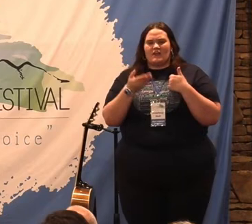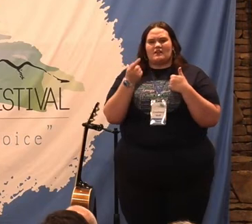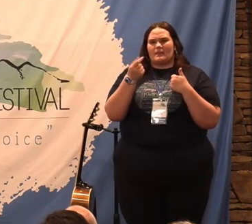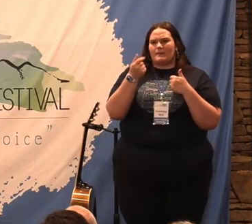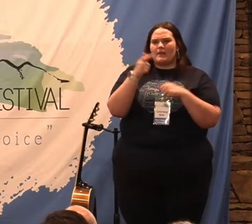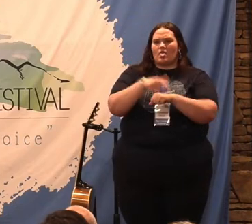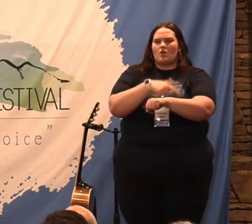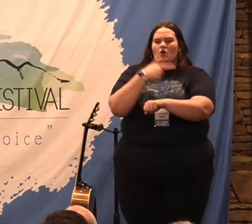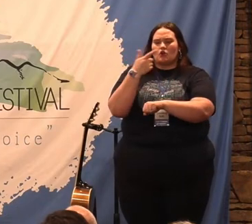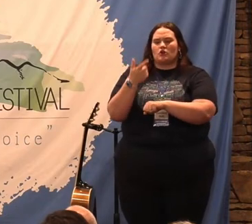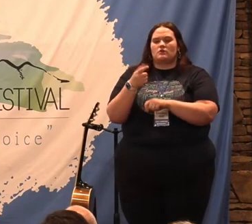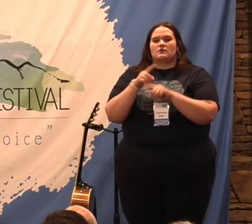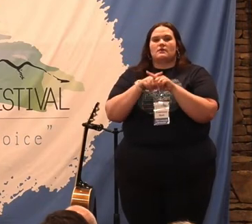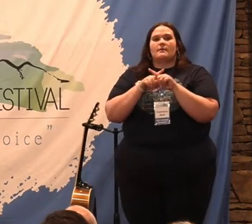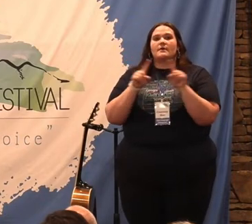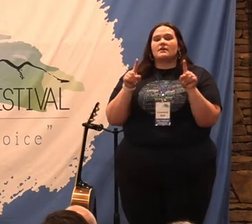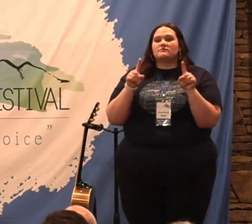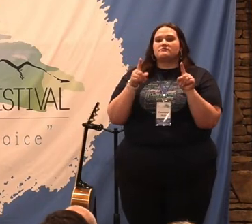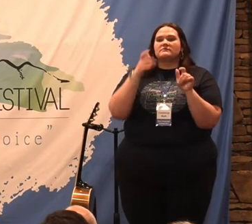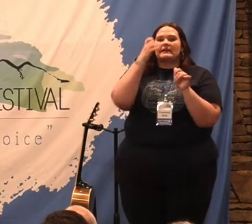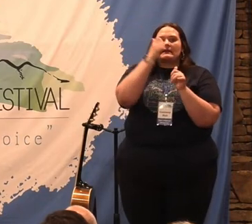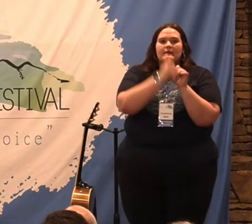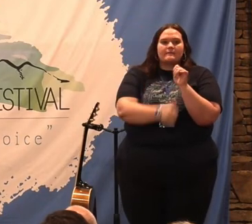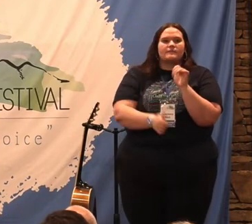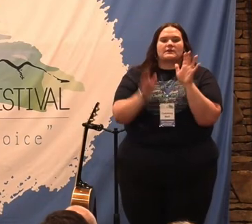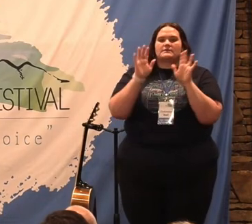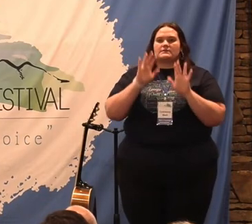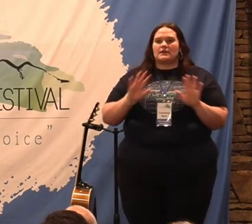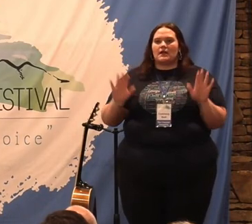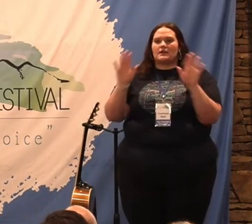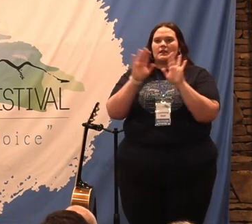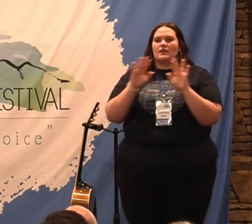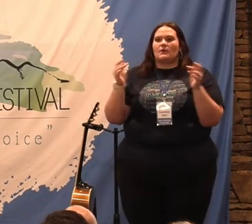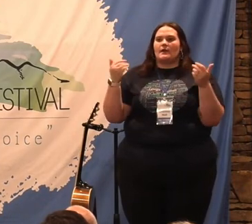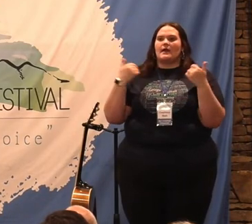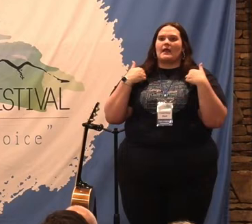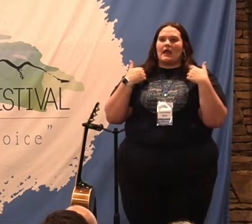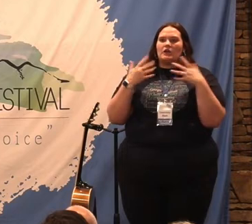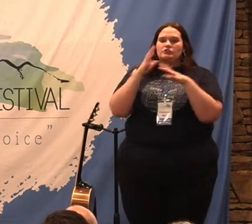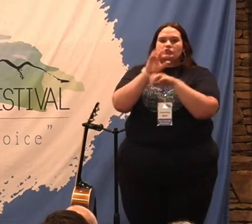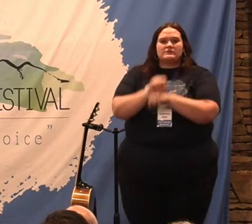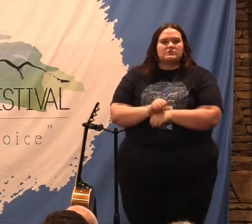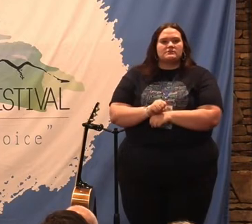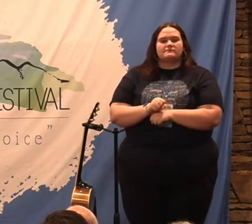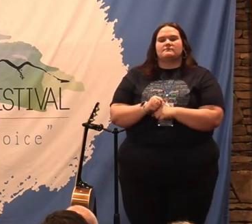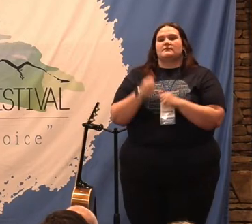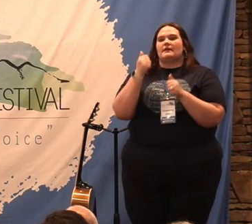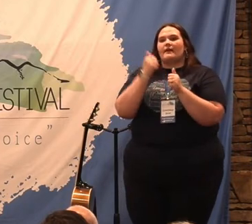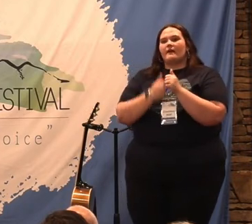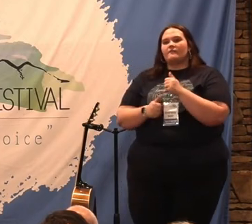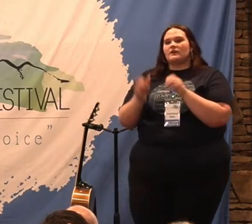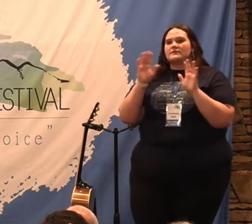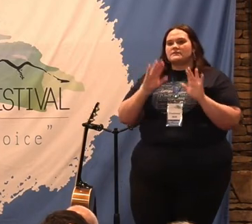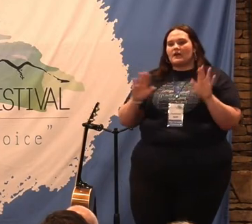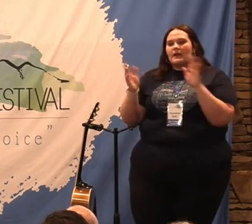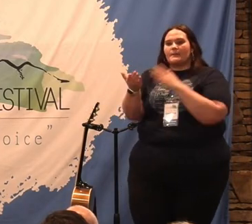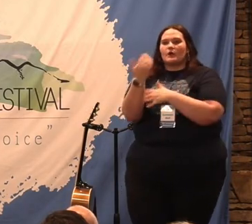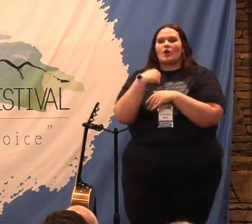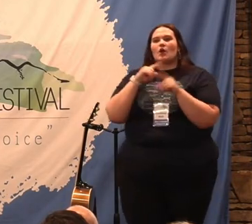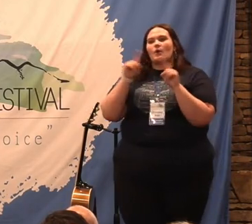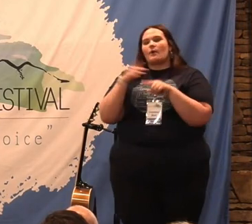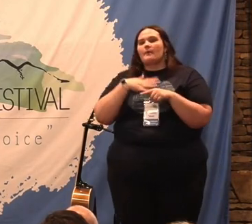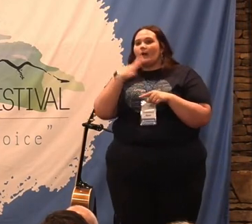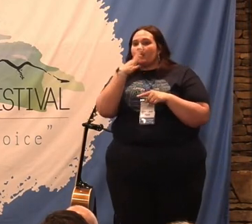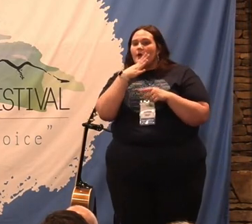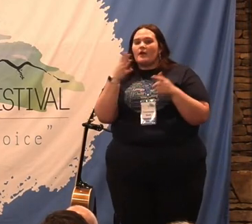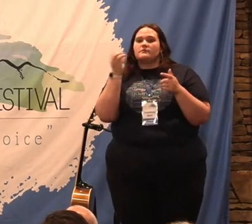But every Sunday, we had a tradition. Every Sunday morning, I go to my mom's house to have Guatemalan